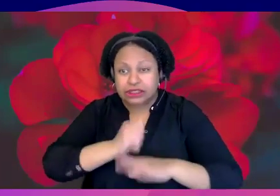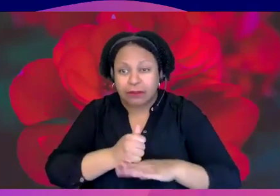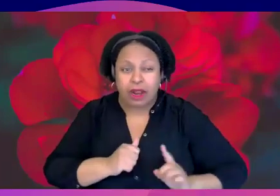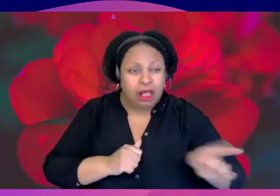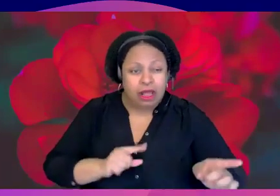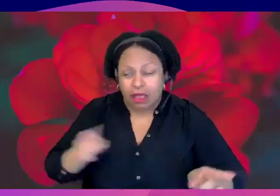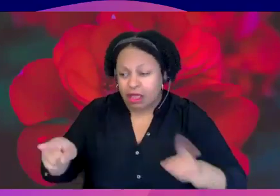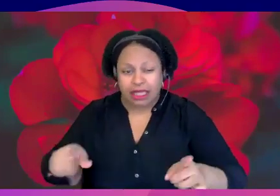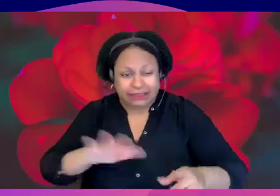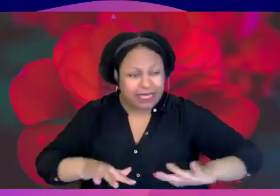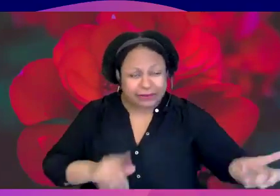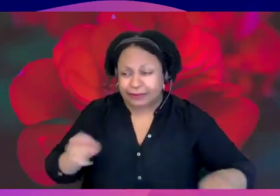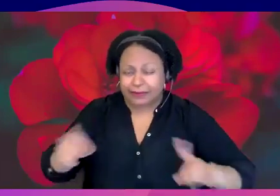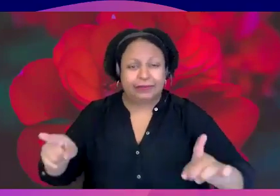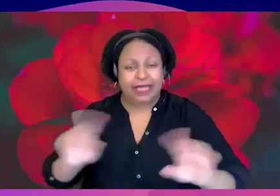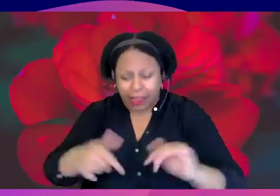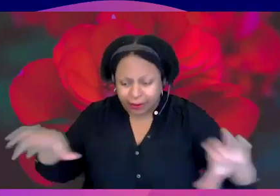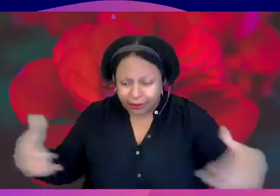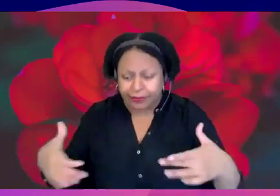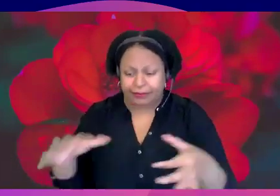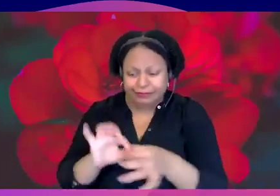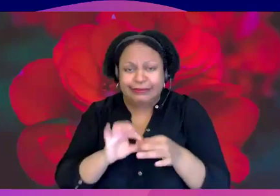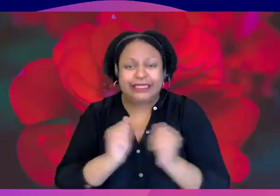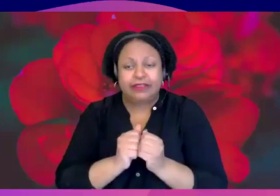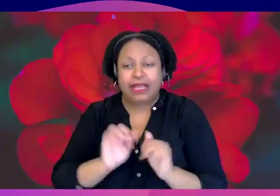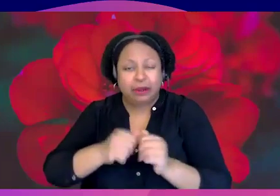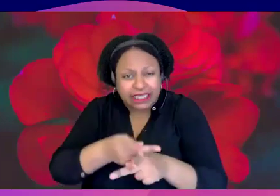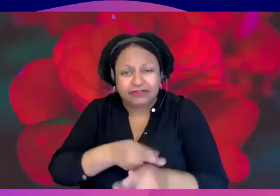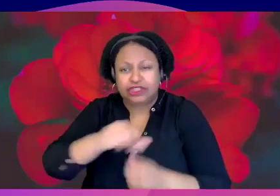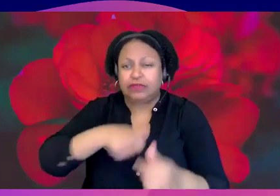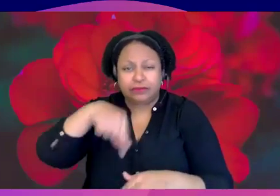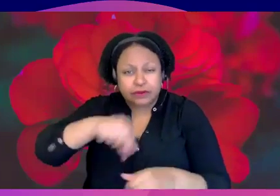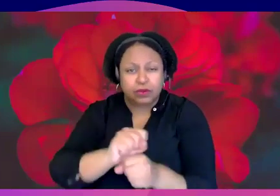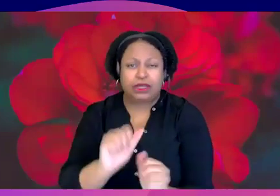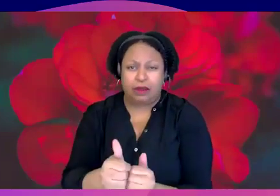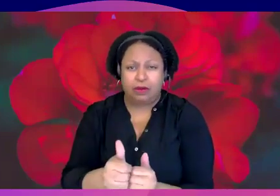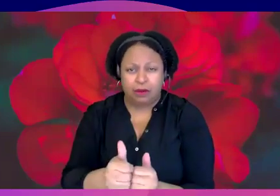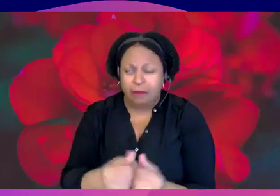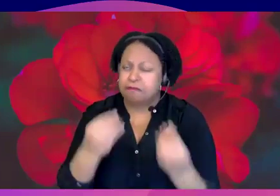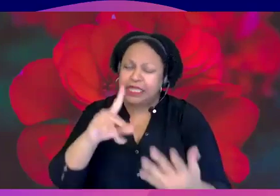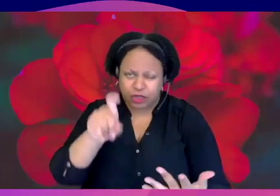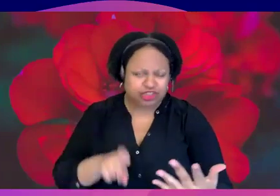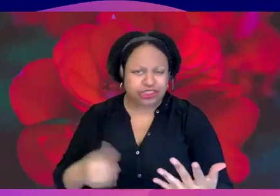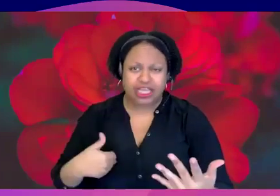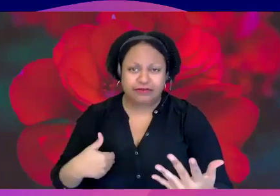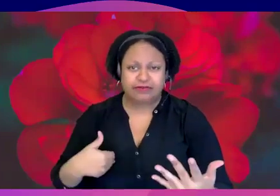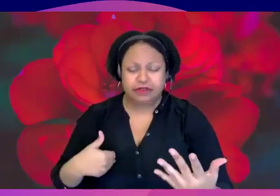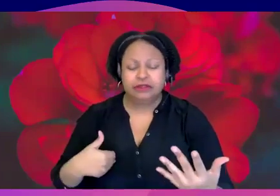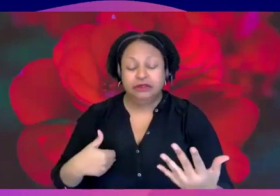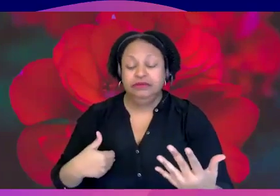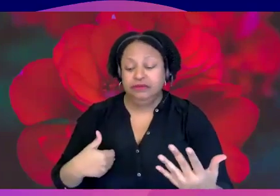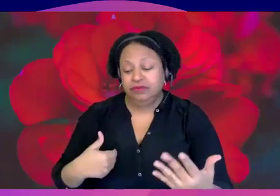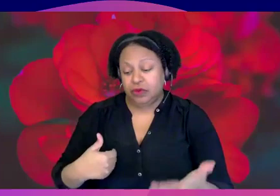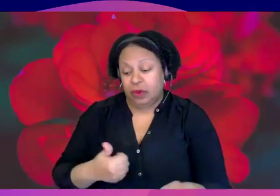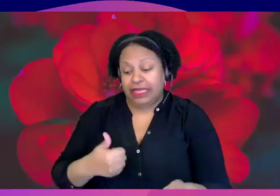do we take care of each other in this work? These questions can lead us to imagine something different that is